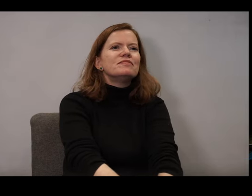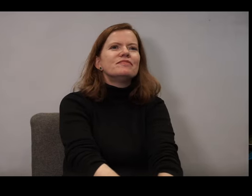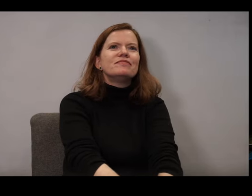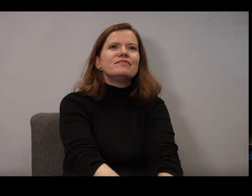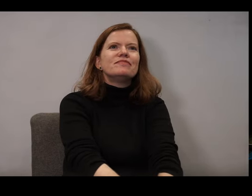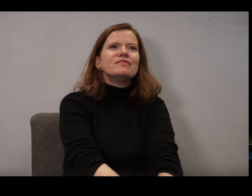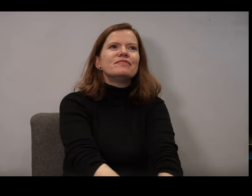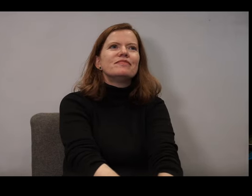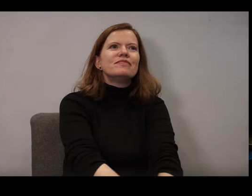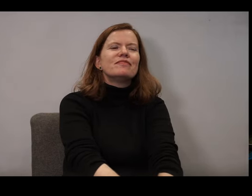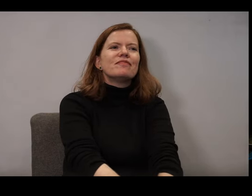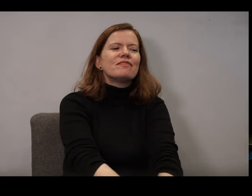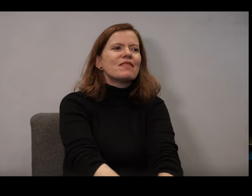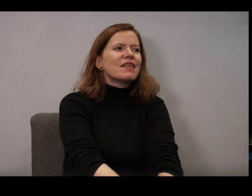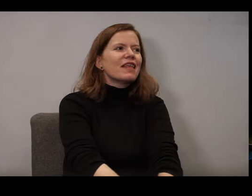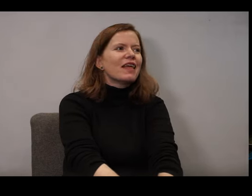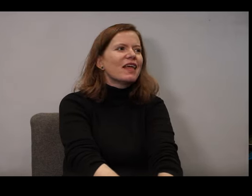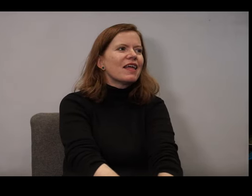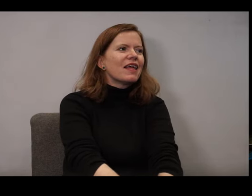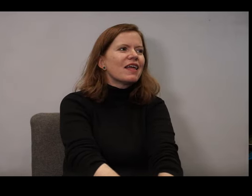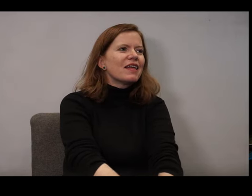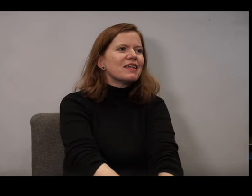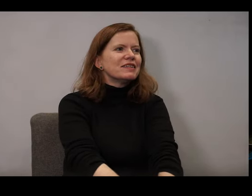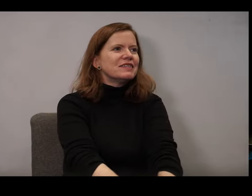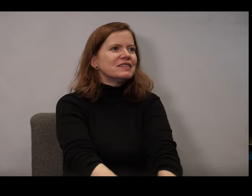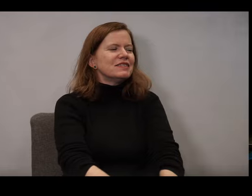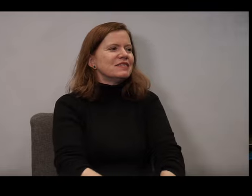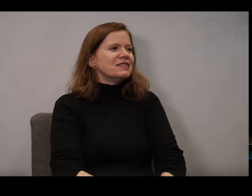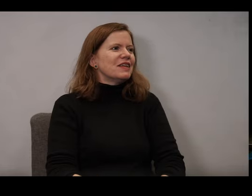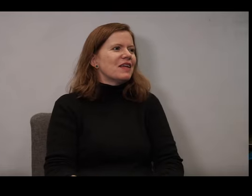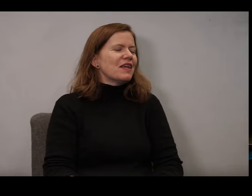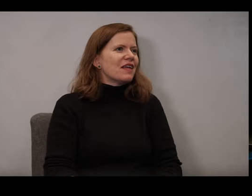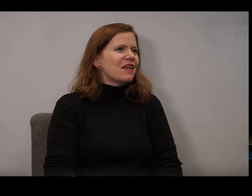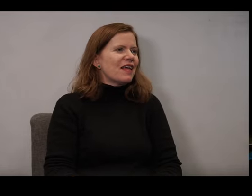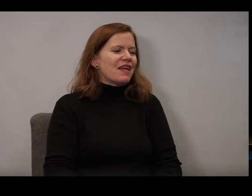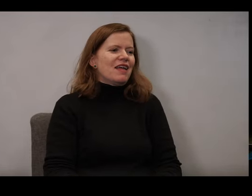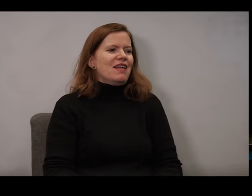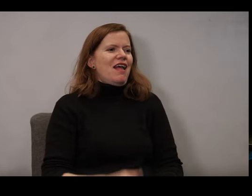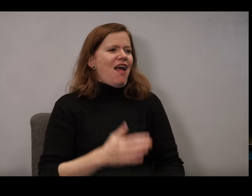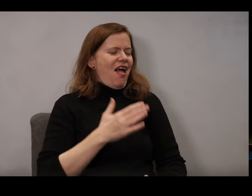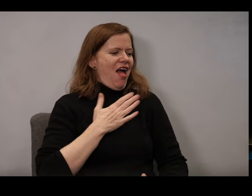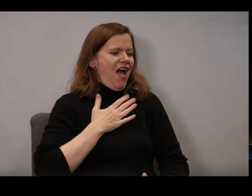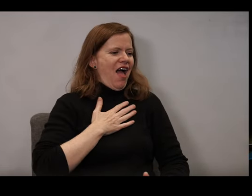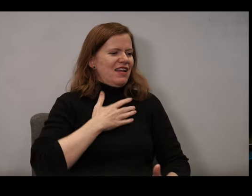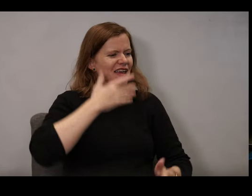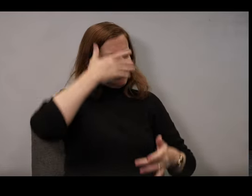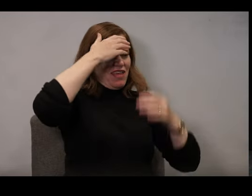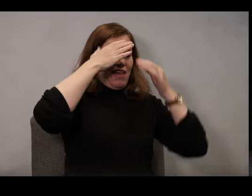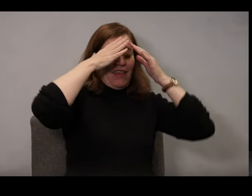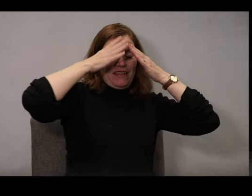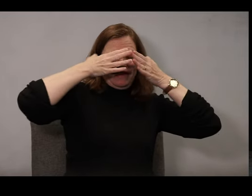sweet baptism brushbacks going on there. It was cool. Some mohawks as well. It's awesome.